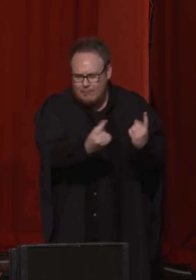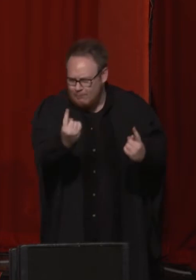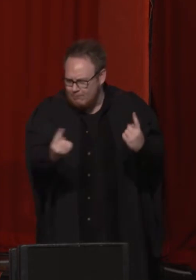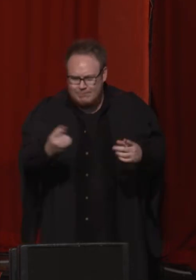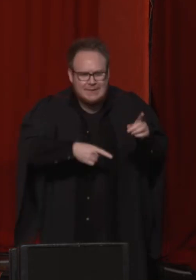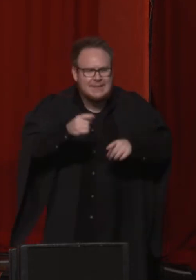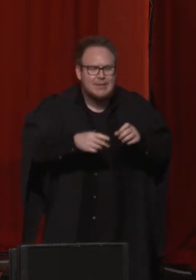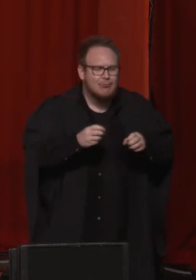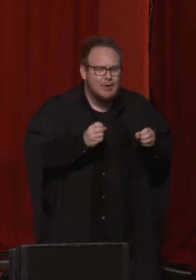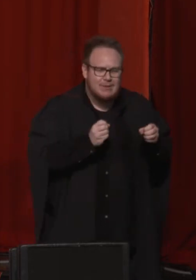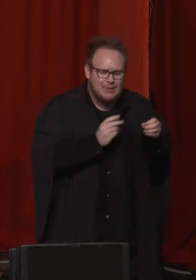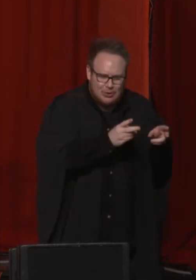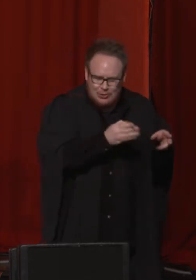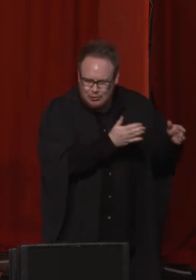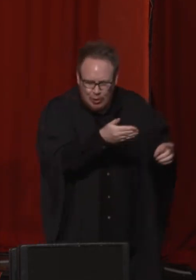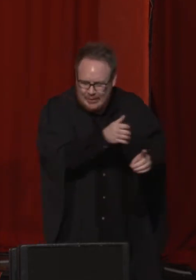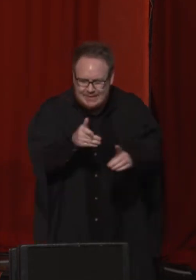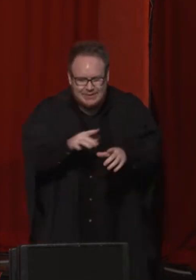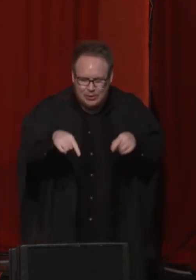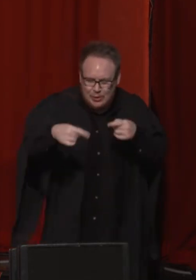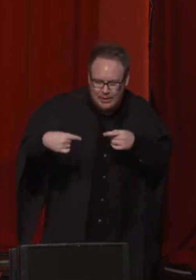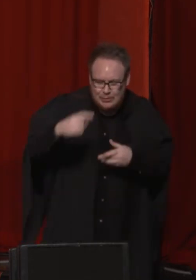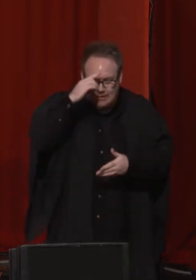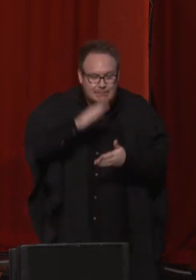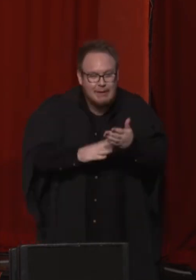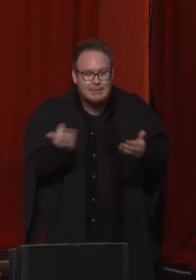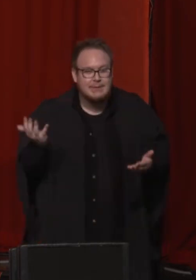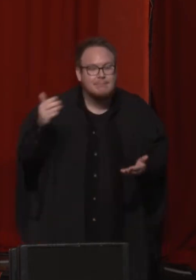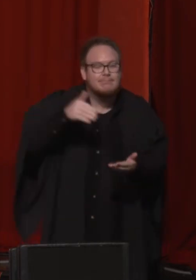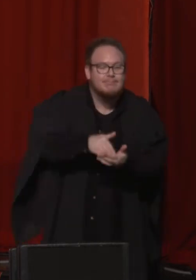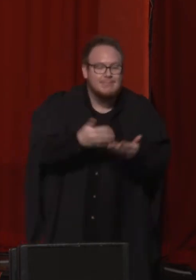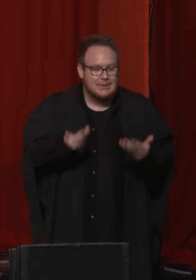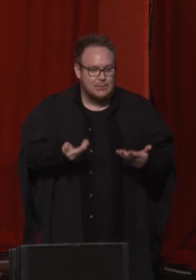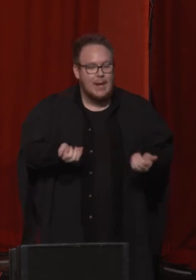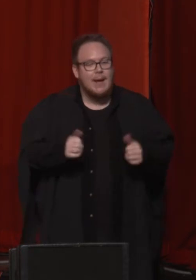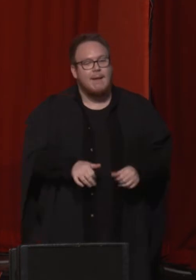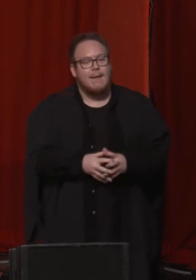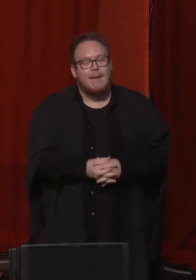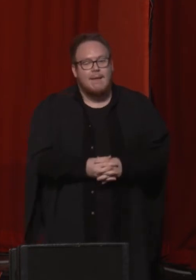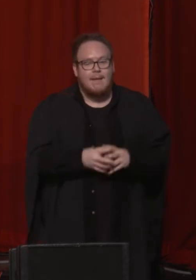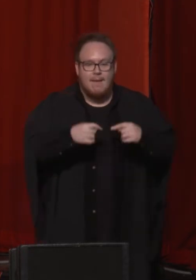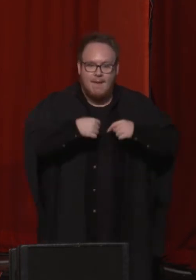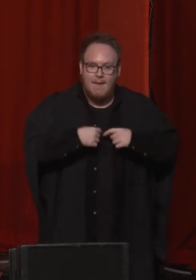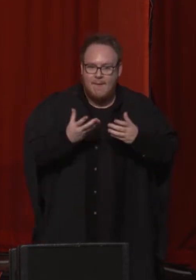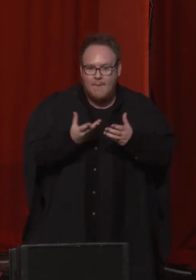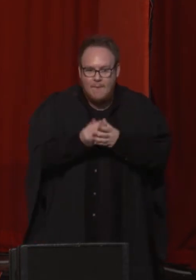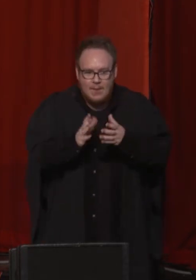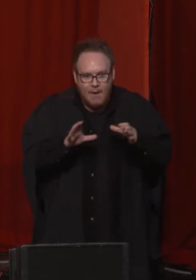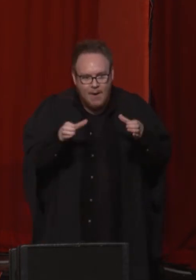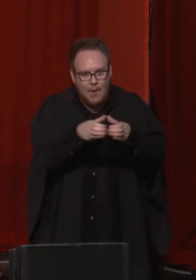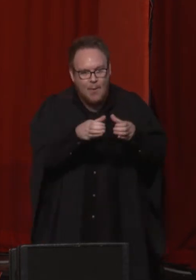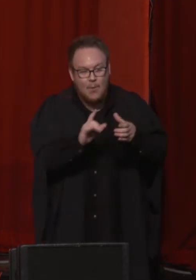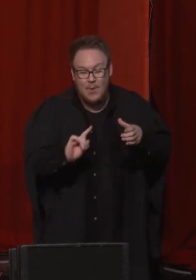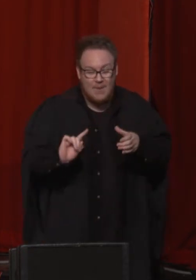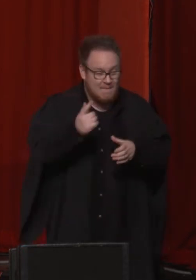journeys, experiences, and challenges to get to where we are today. I and the rest of my cohort were the first students